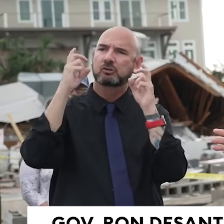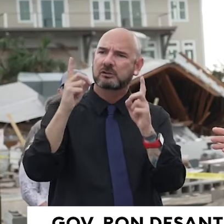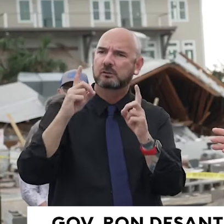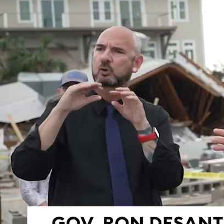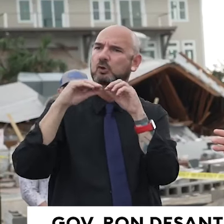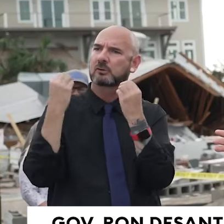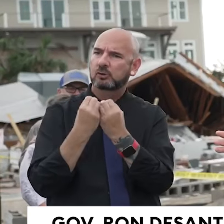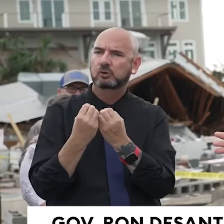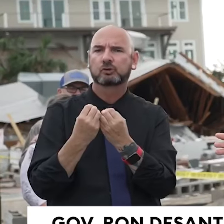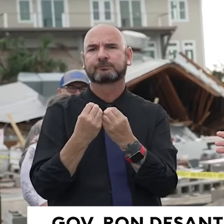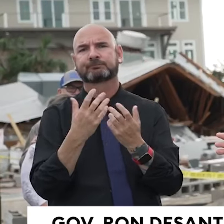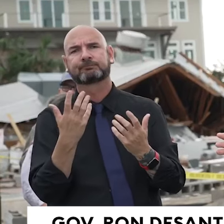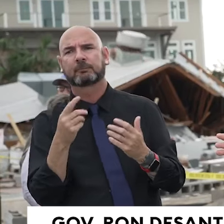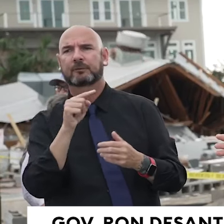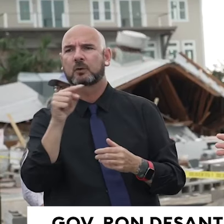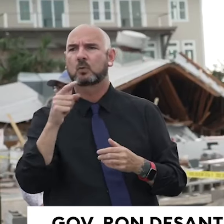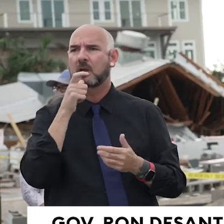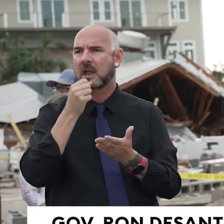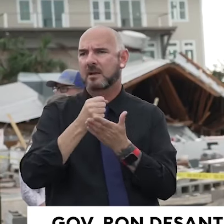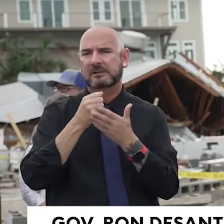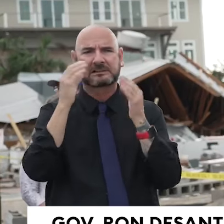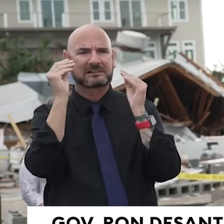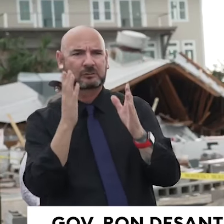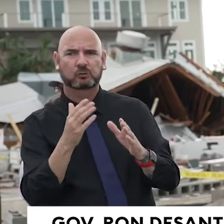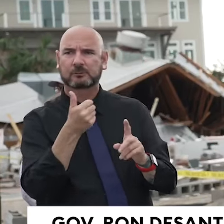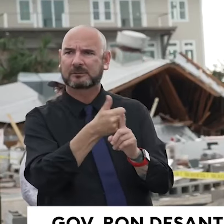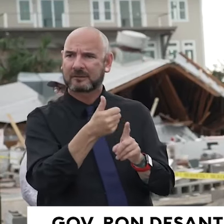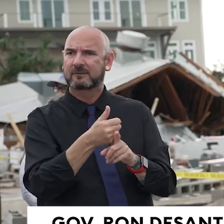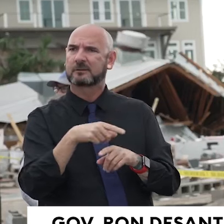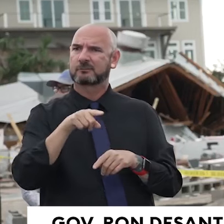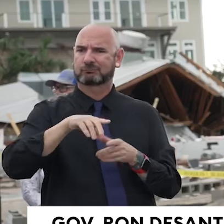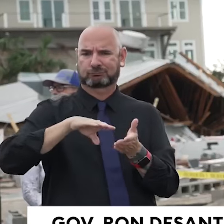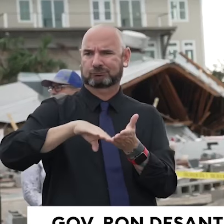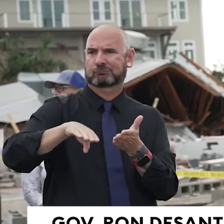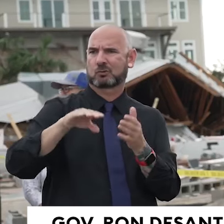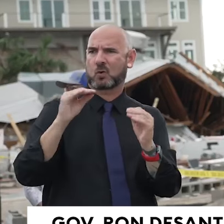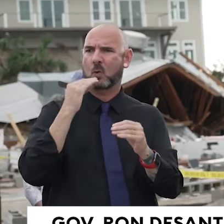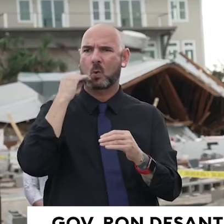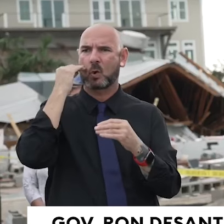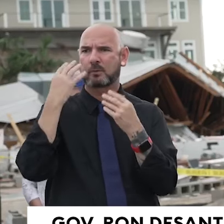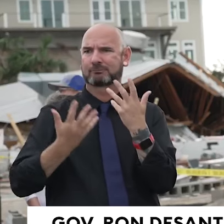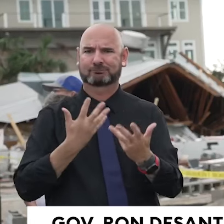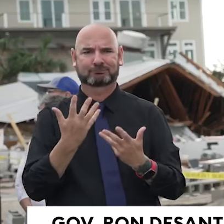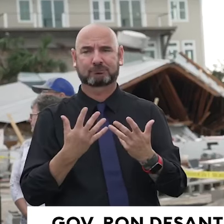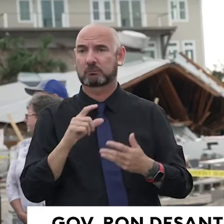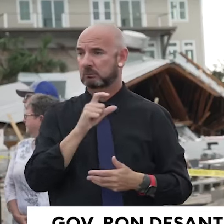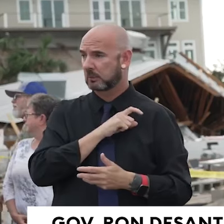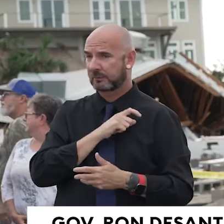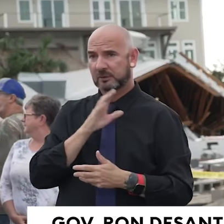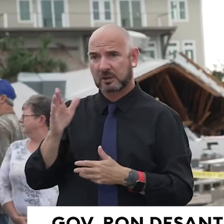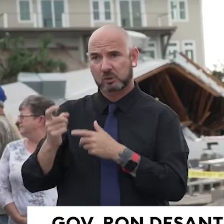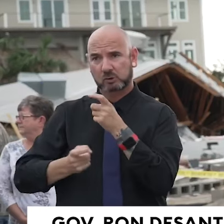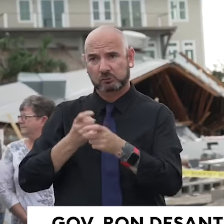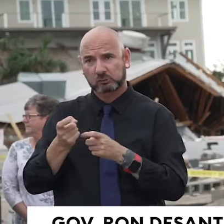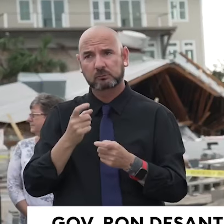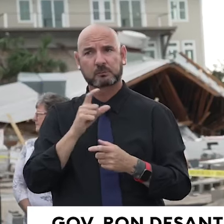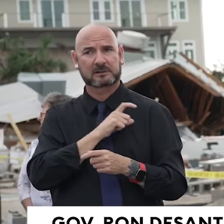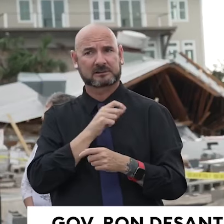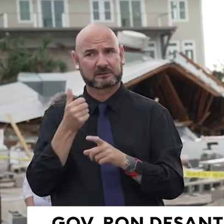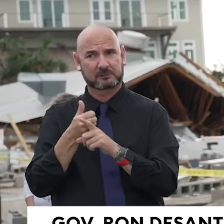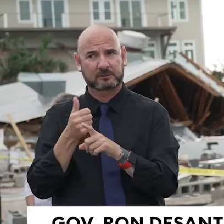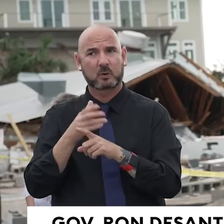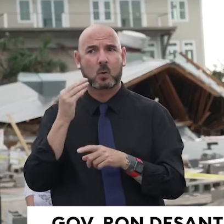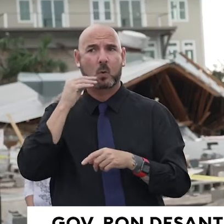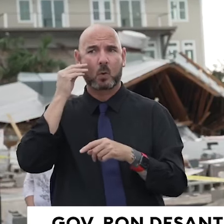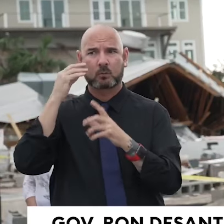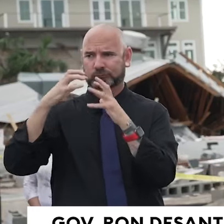organizations that were helping teachers who were displaced, or law enforcement charities that help police that had their homes, or